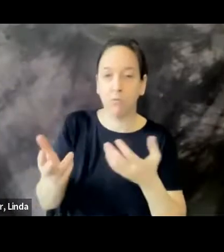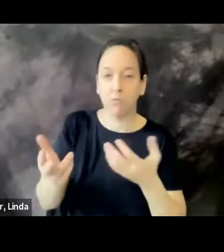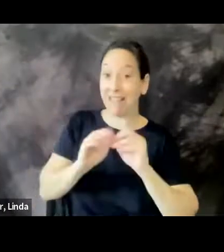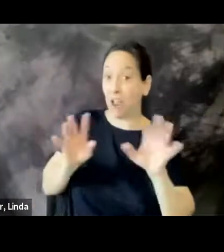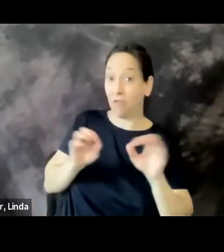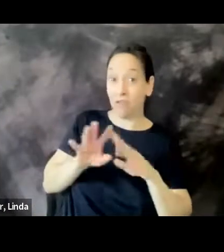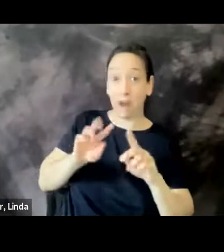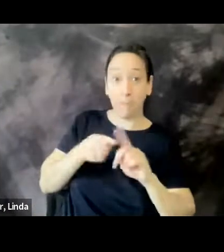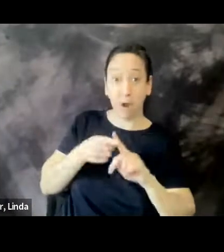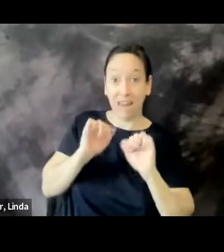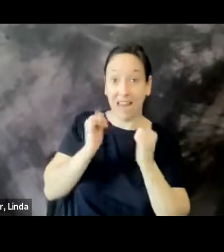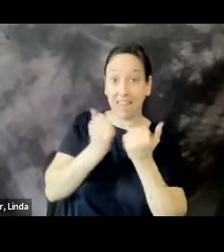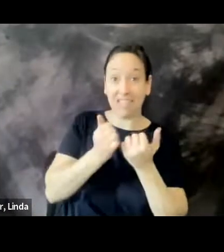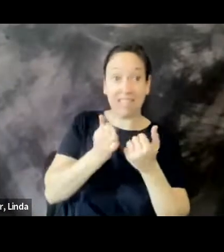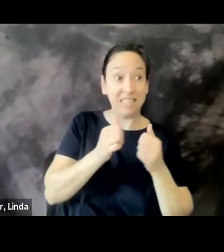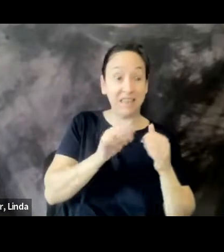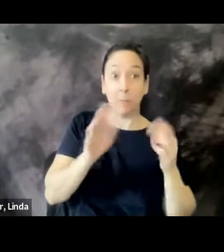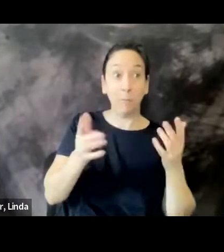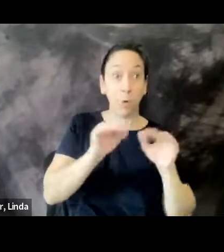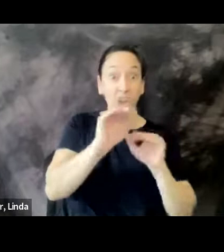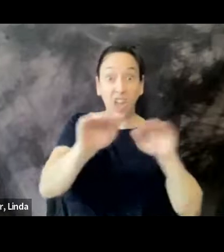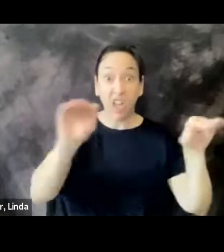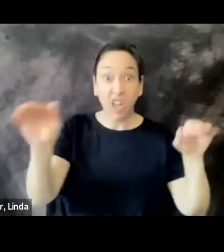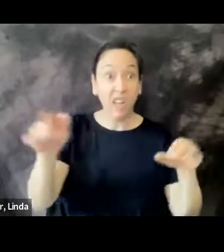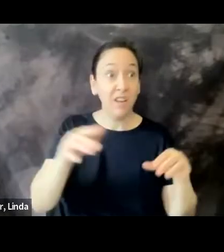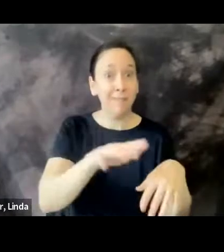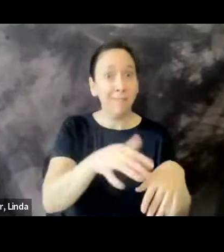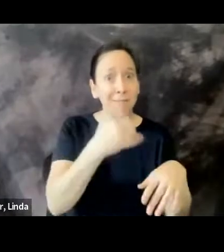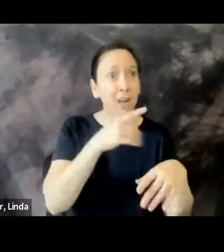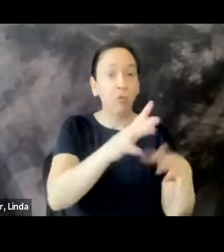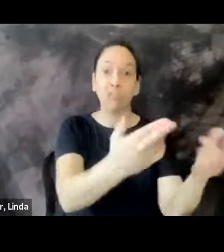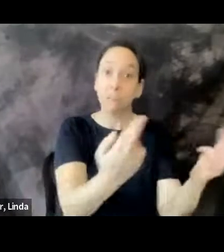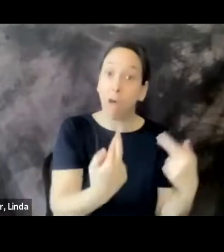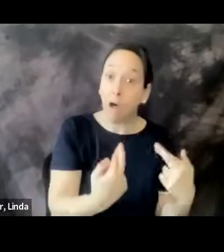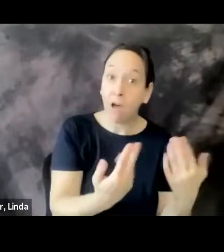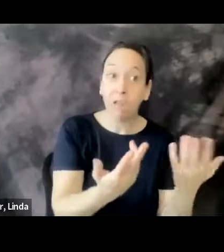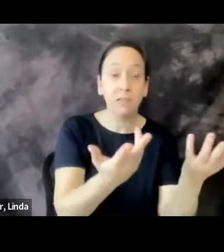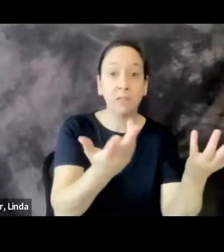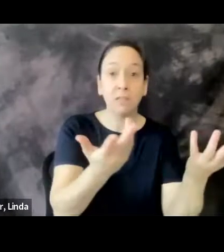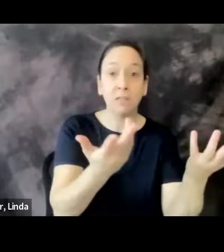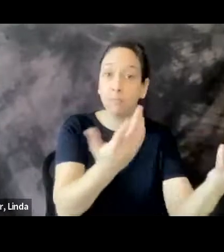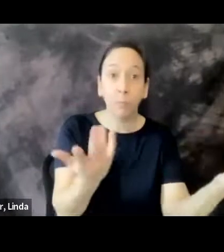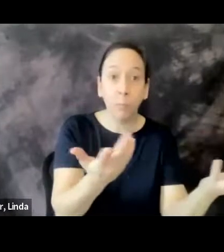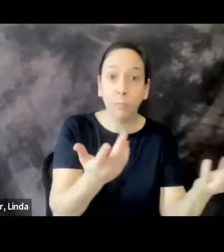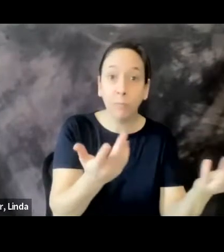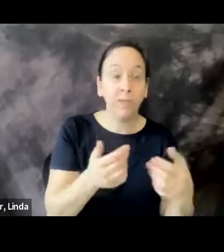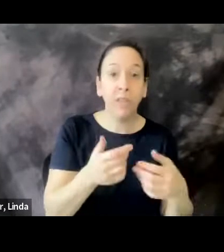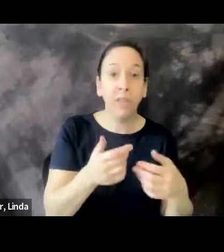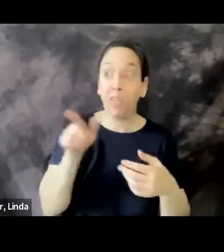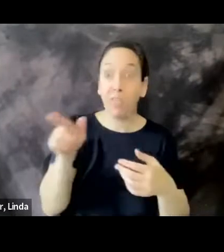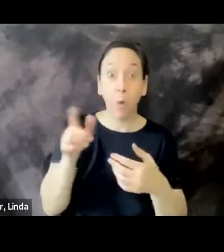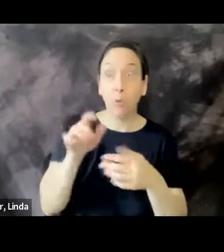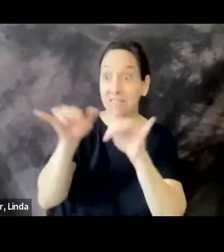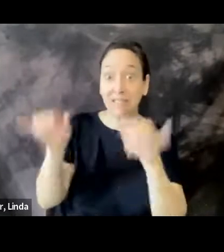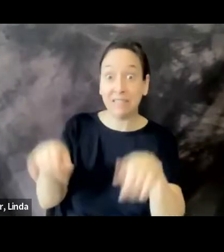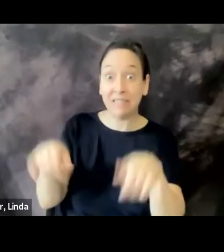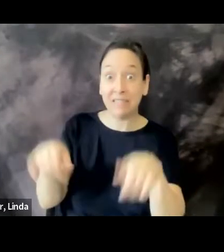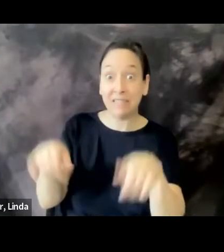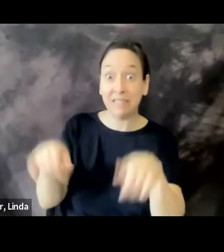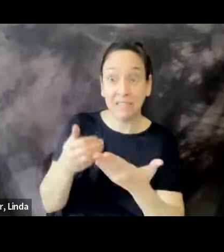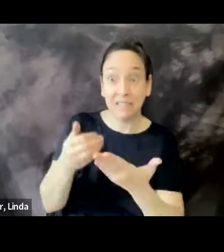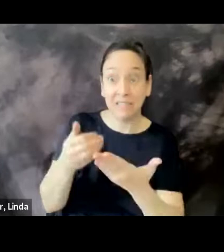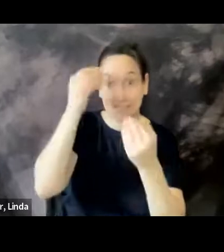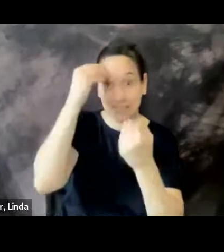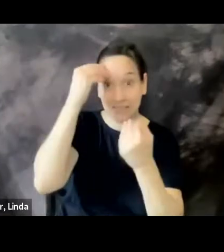agency responses you've received about why these systems are collecting data and how it's used.